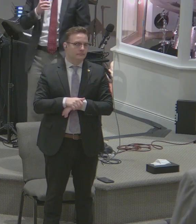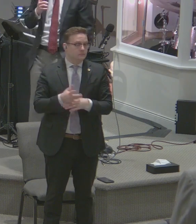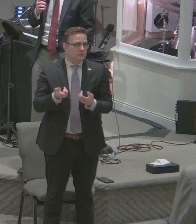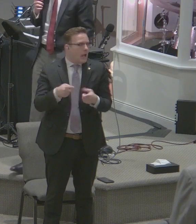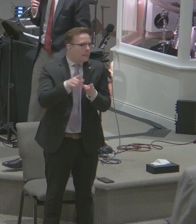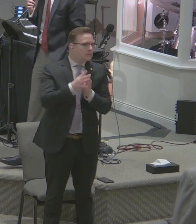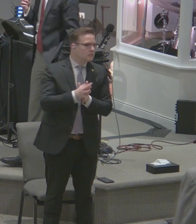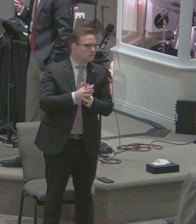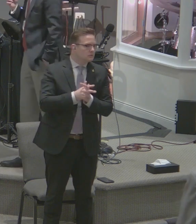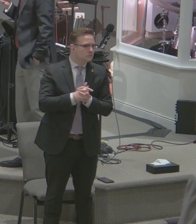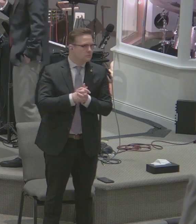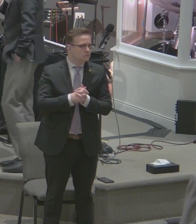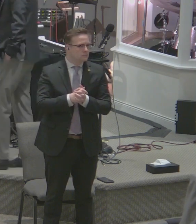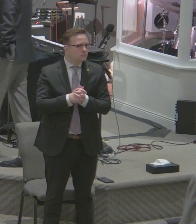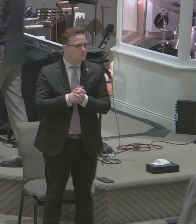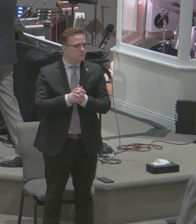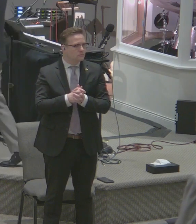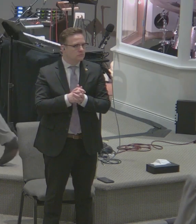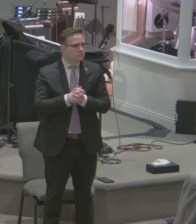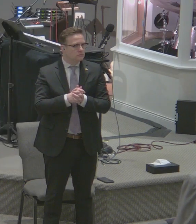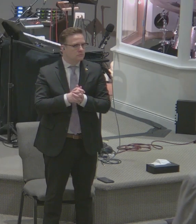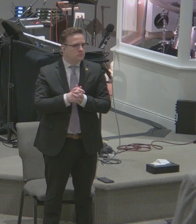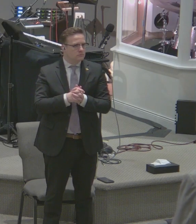It just happens.